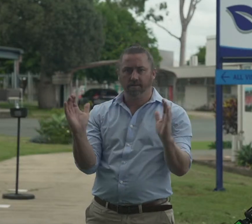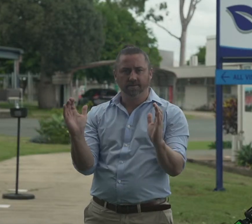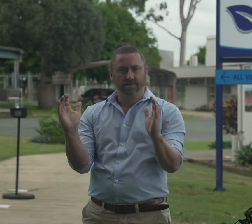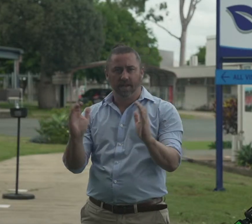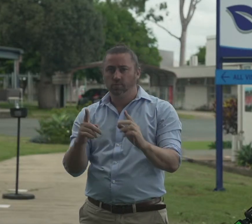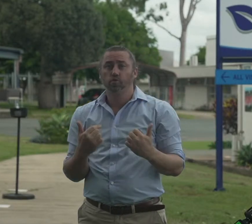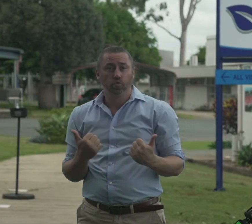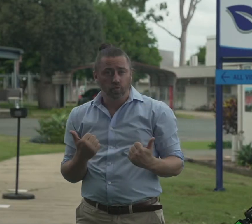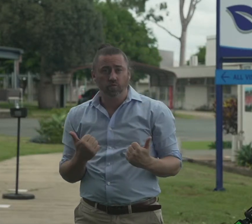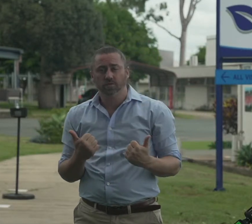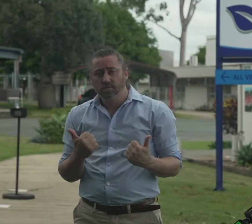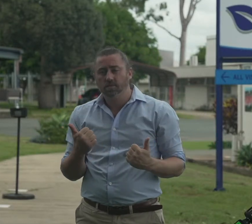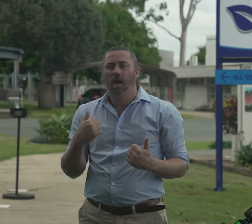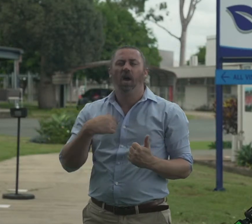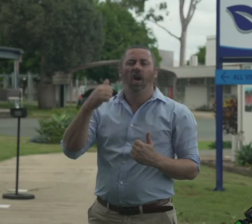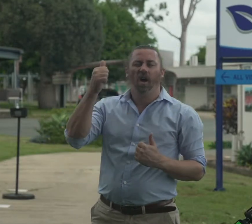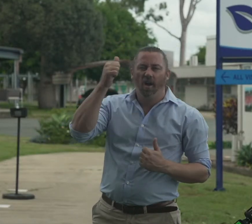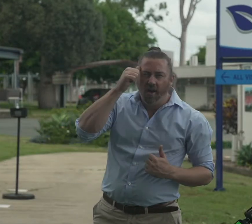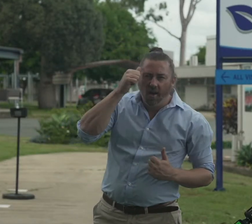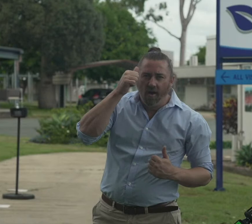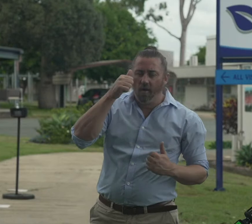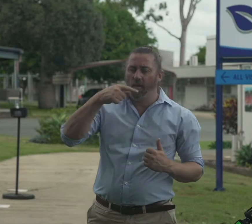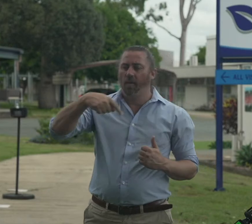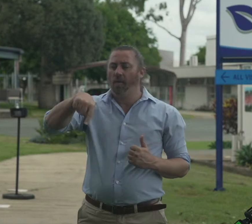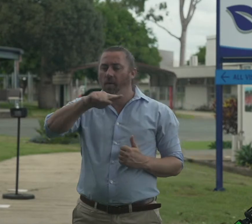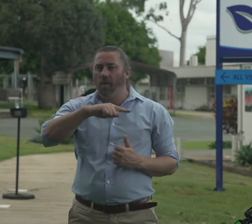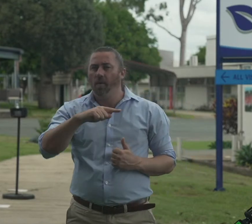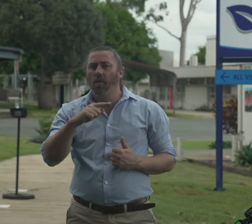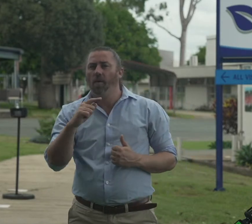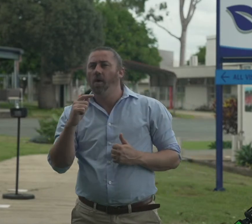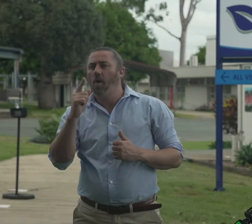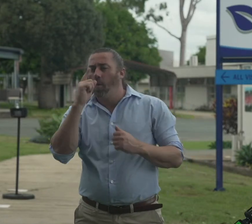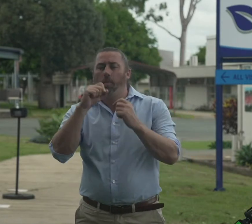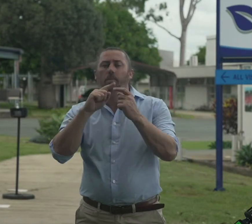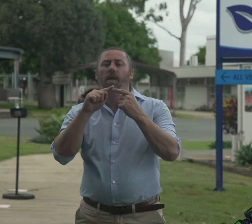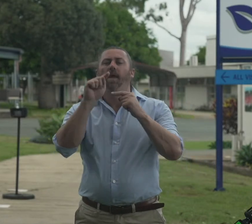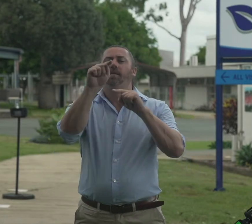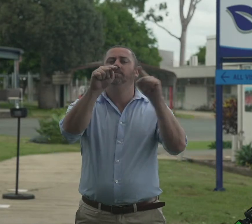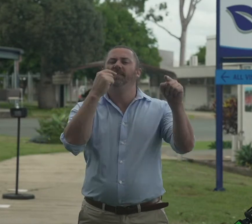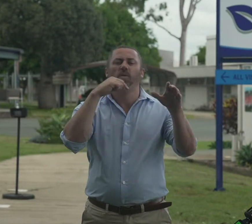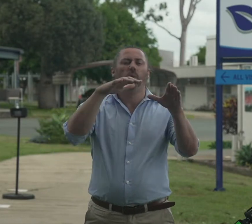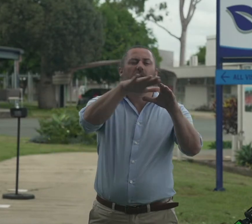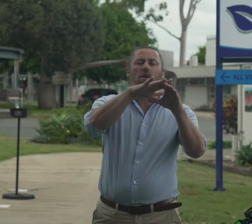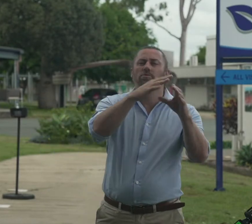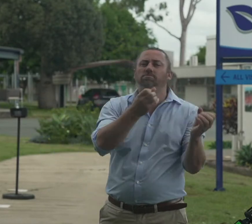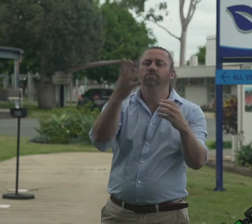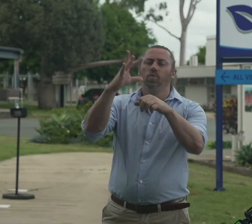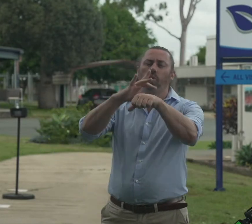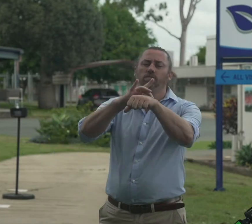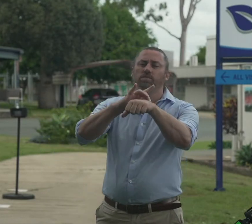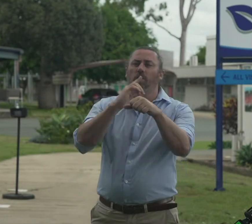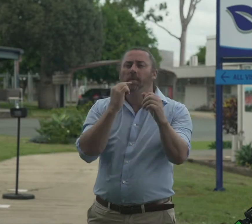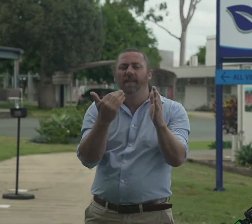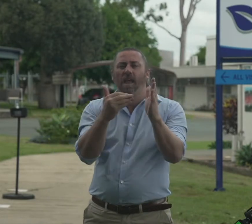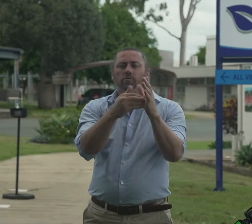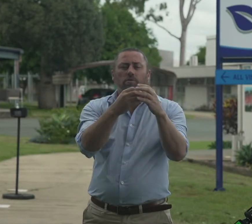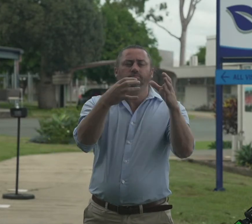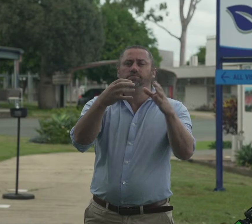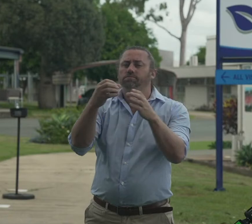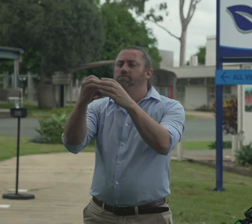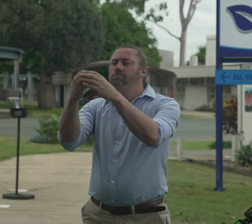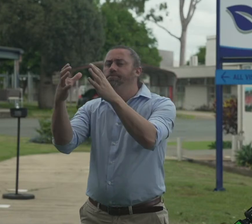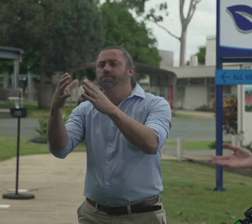We know there'll be a lag as people get discharged, as in terms of hospitalisations and intensive care admissions